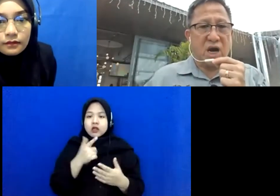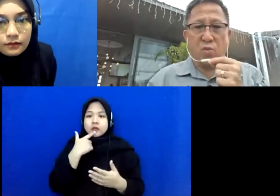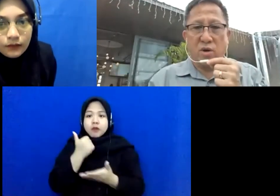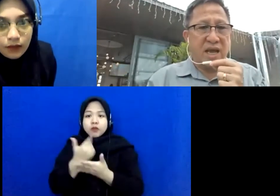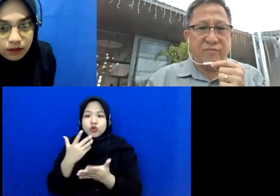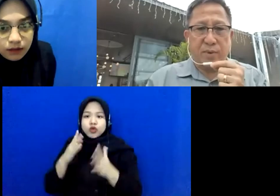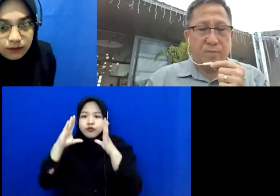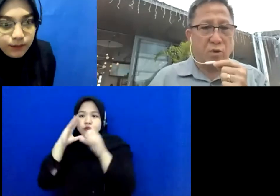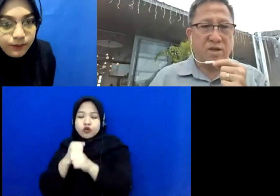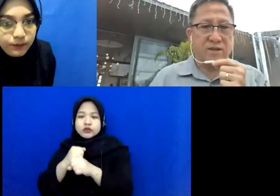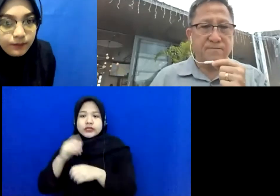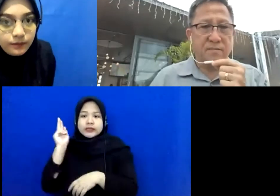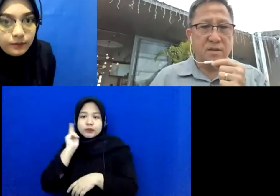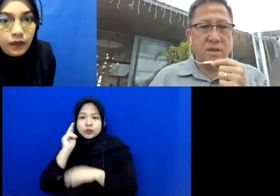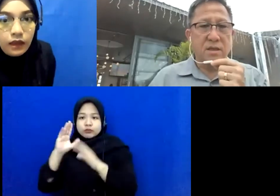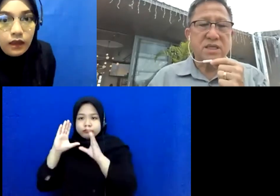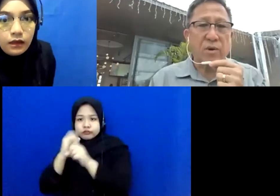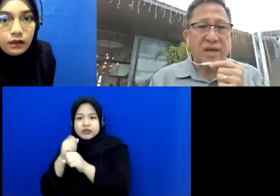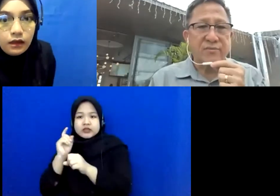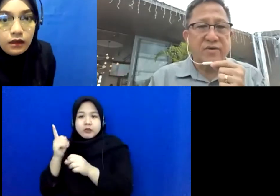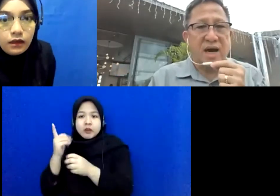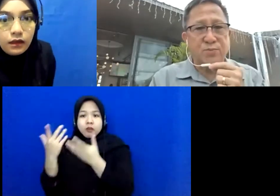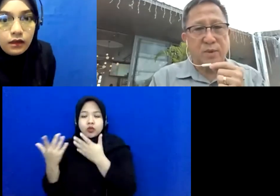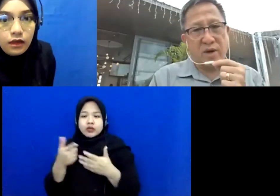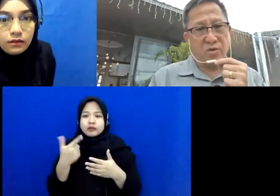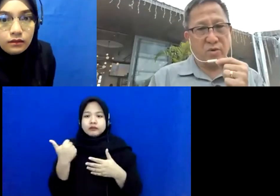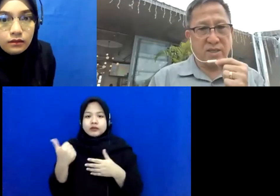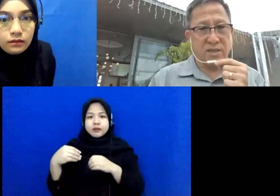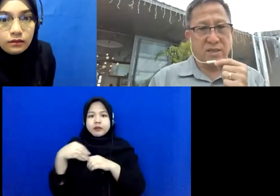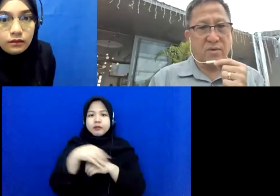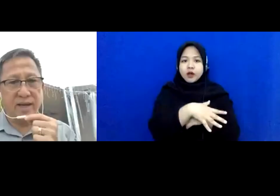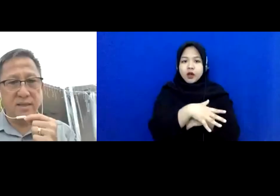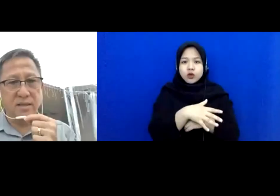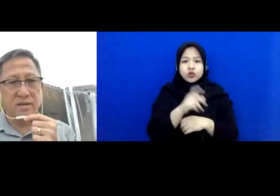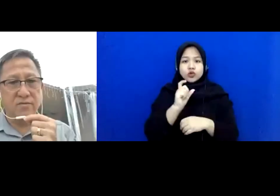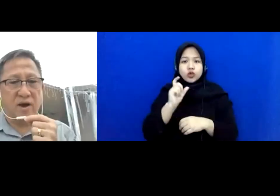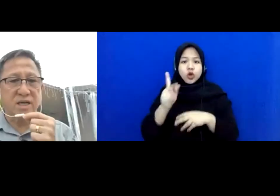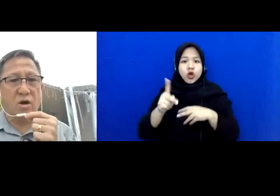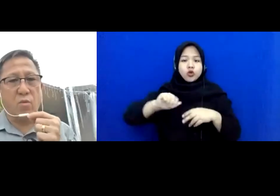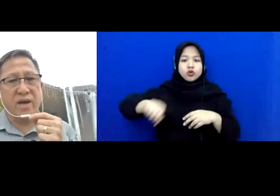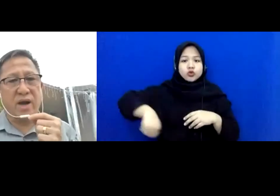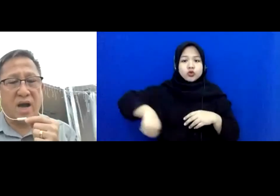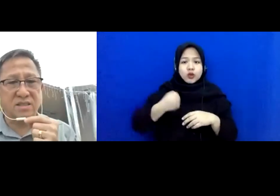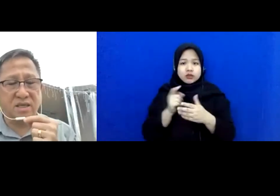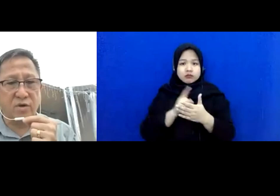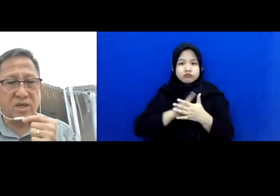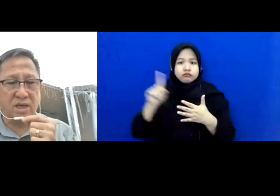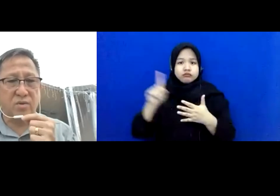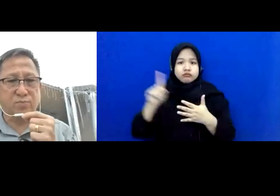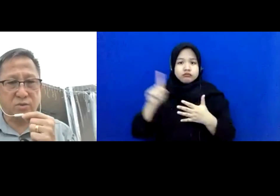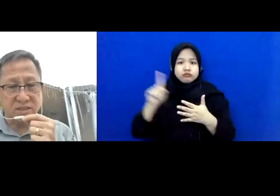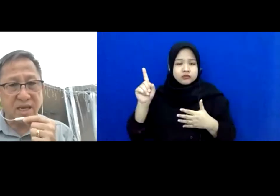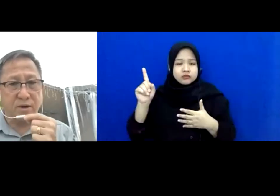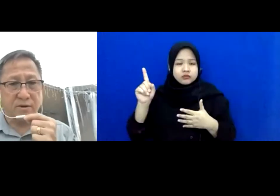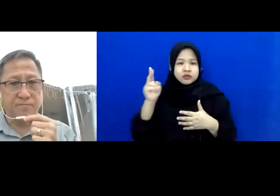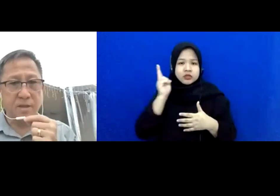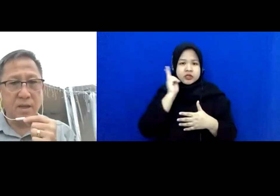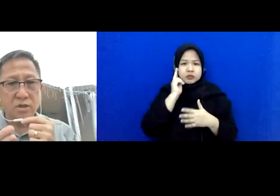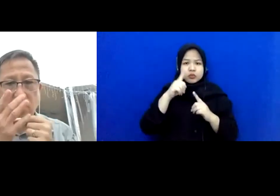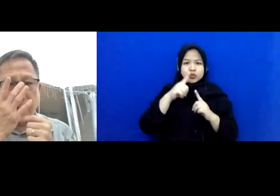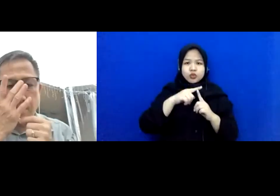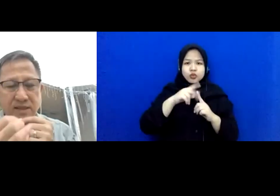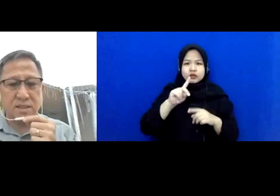with the child will never be broken some of them even the husband run away right father-in-law why you ask give you a kid who is disabled